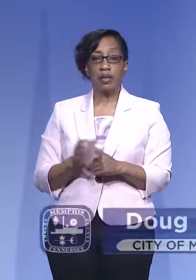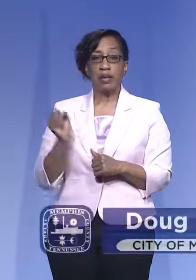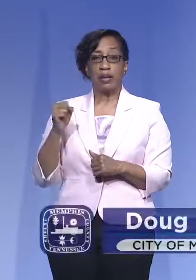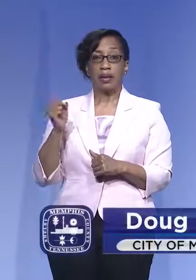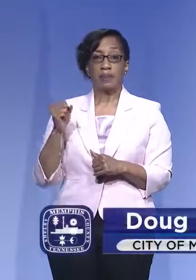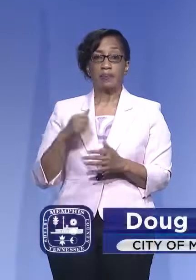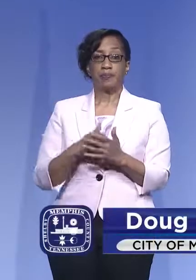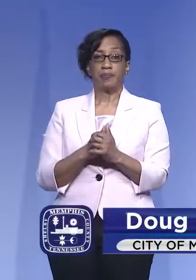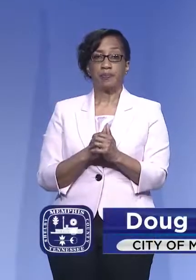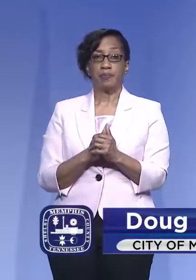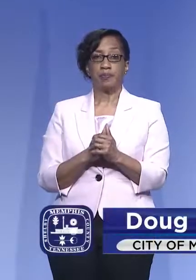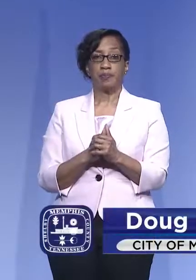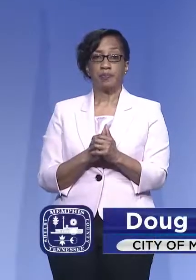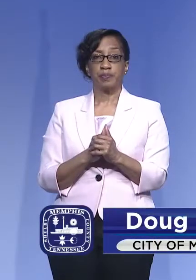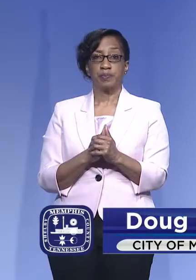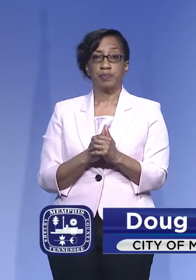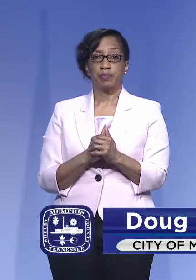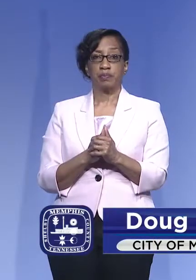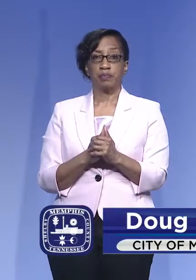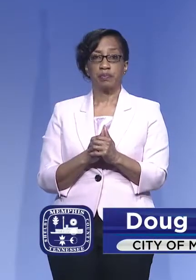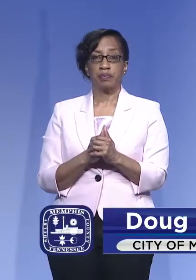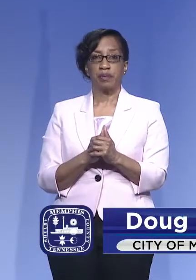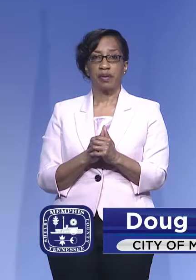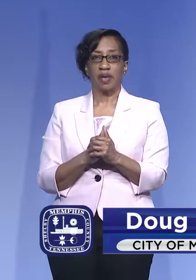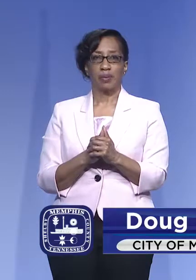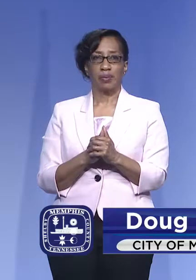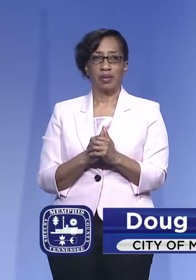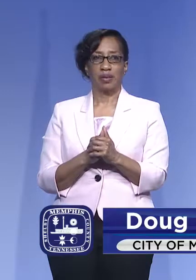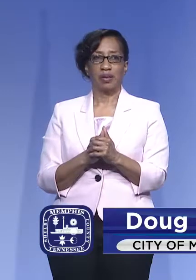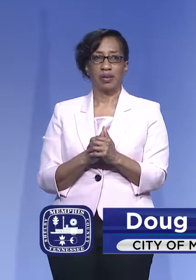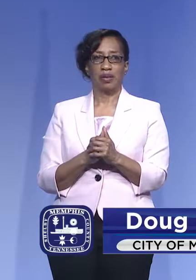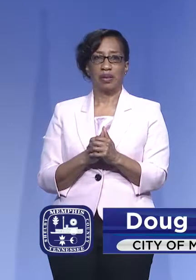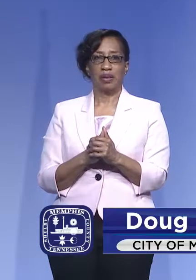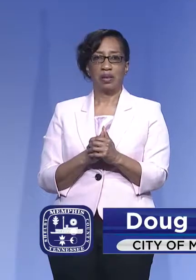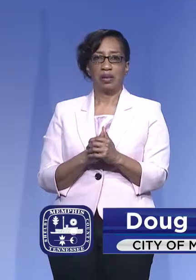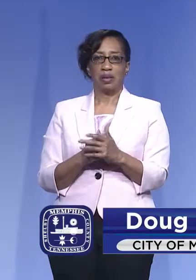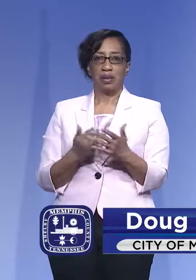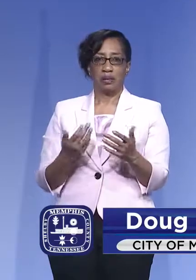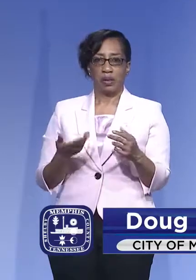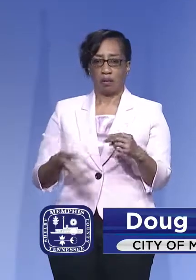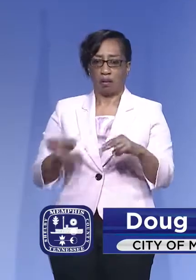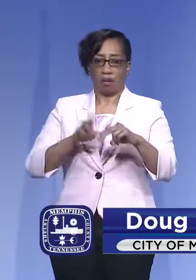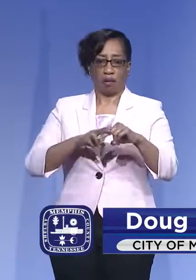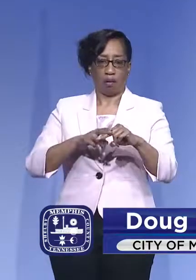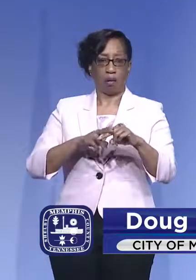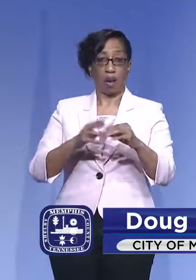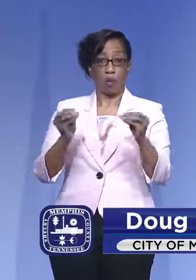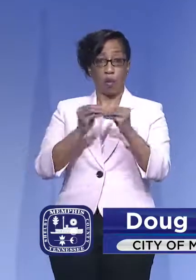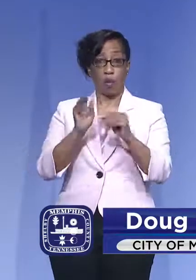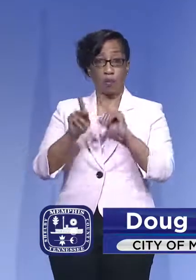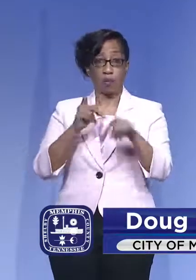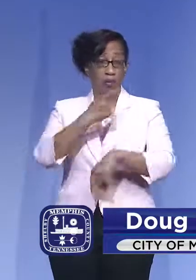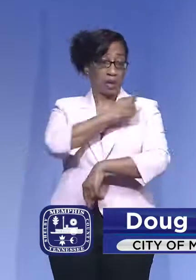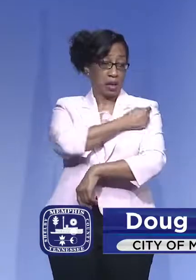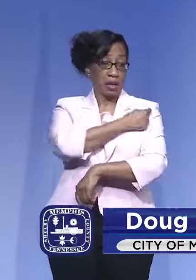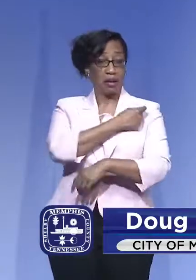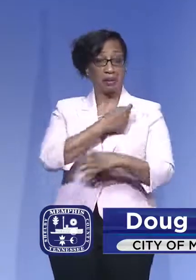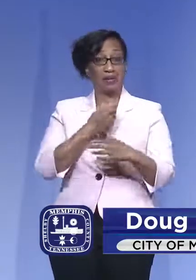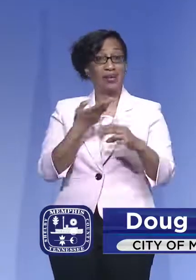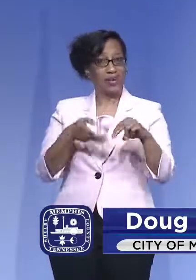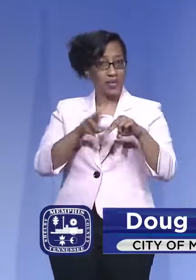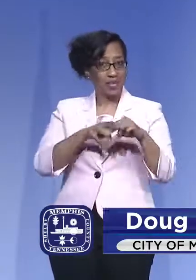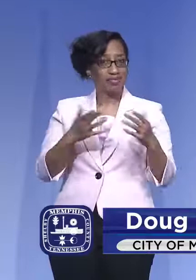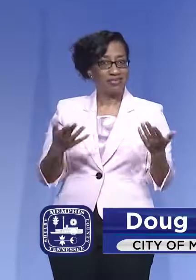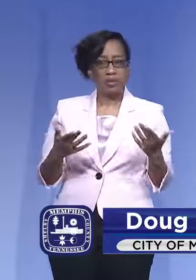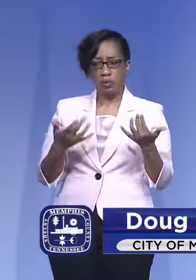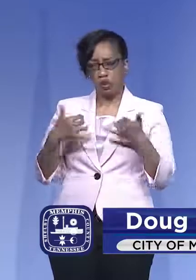still, there was not enough uptake for anybody to worry about not being able to get an appointment. It was a perceptible rise where we had been